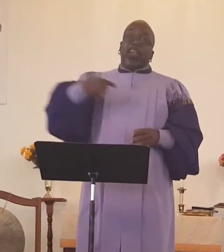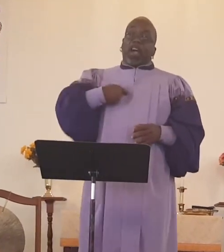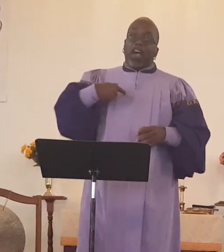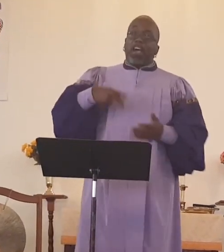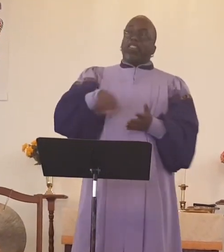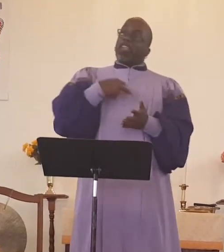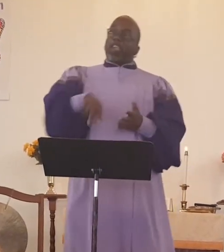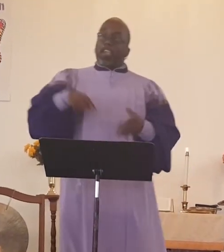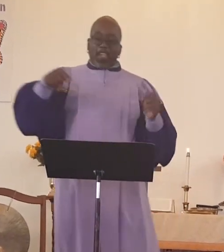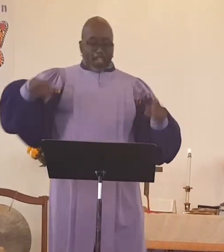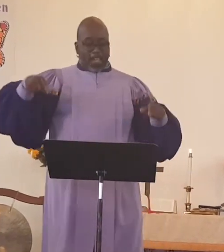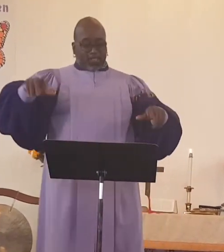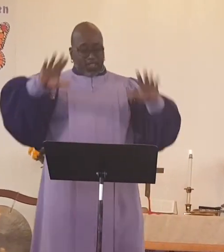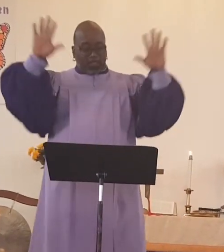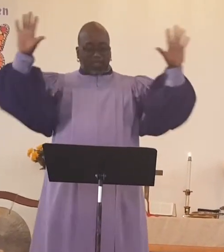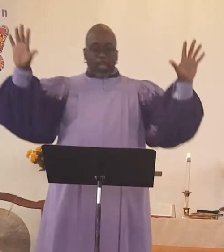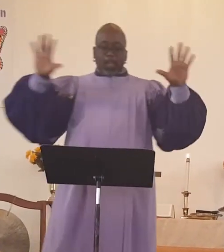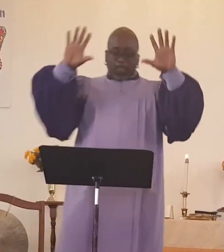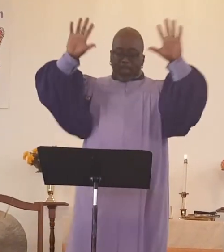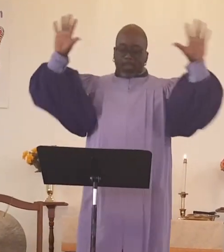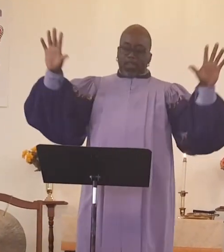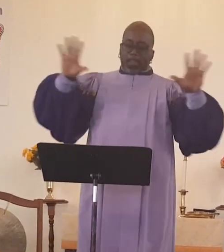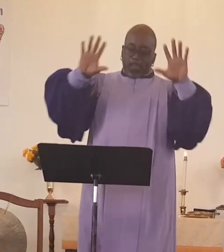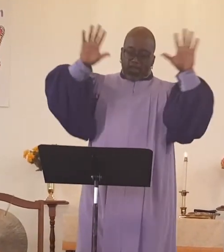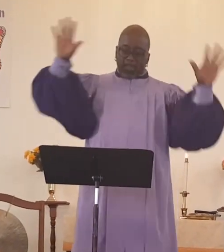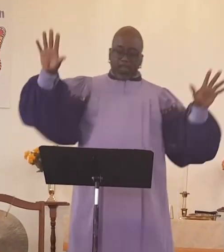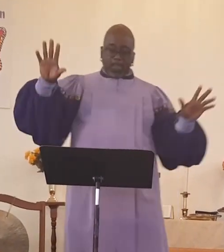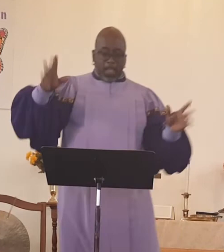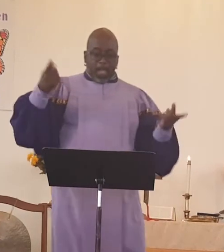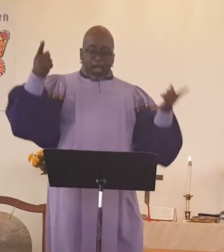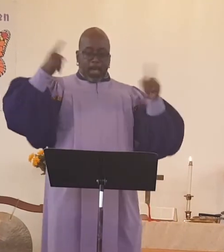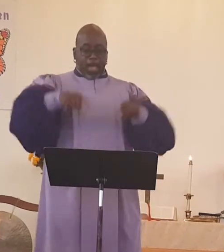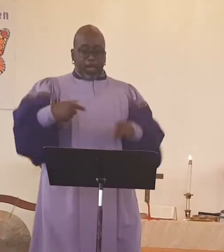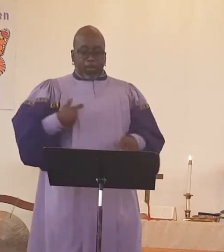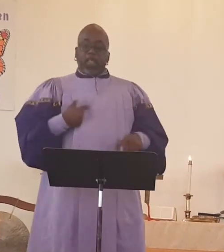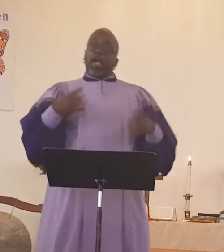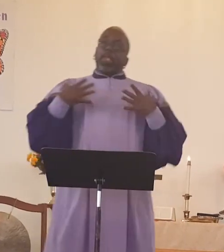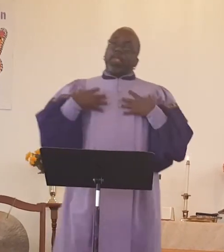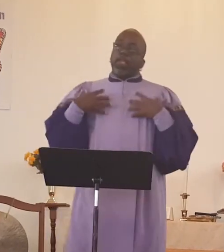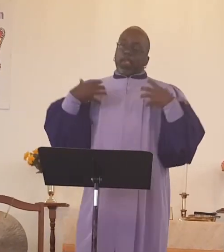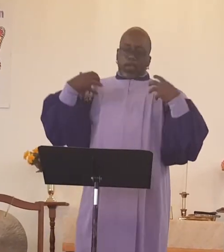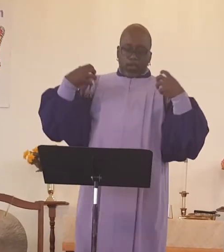I did this Sunday. Have been I healed?